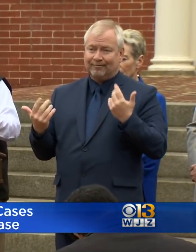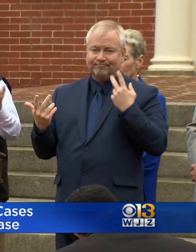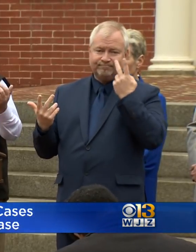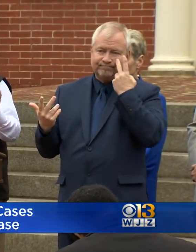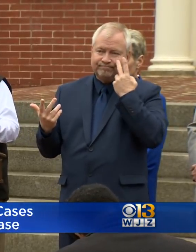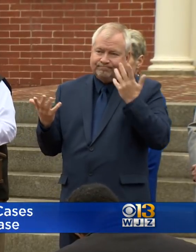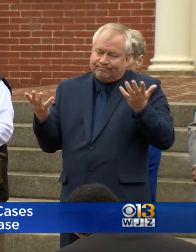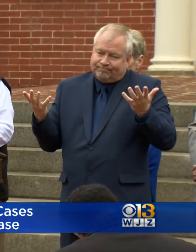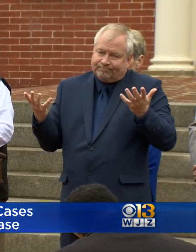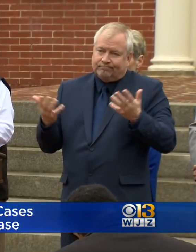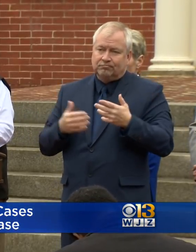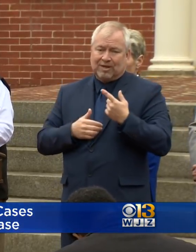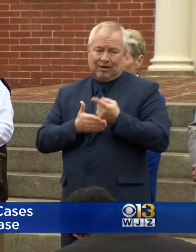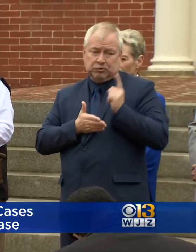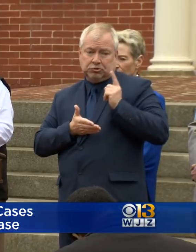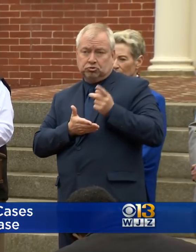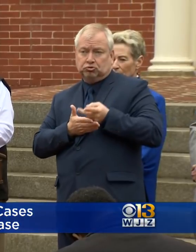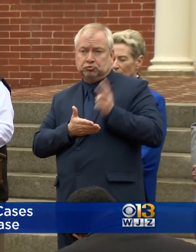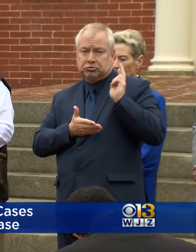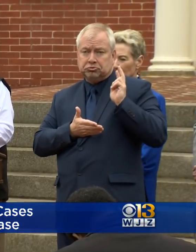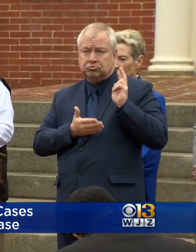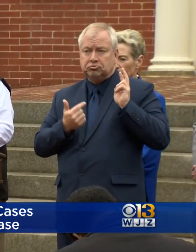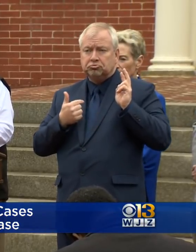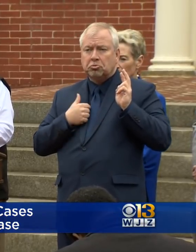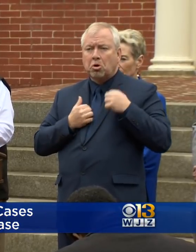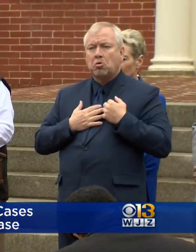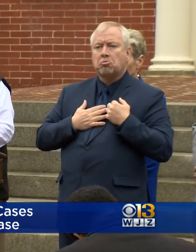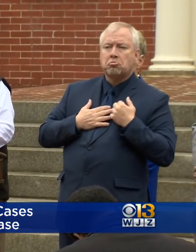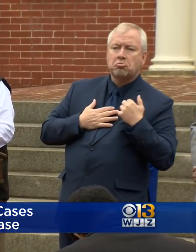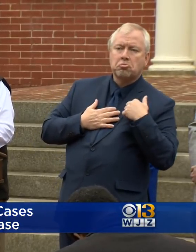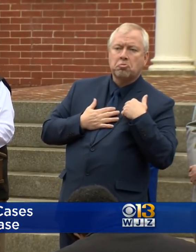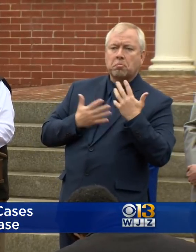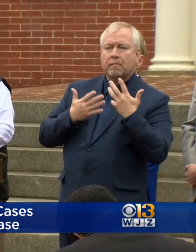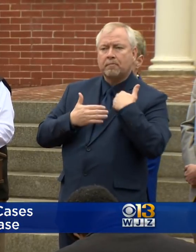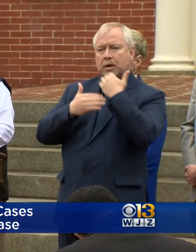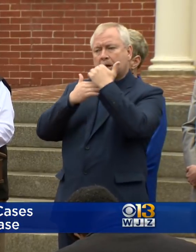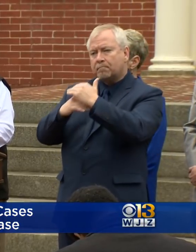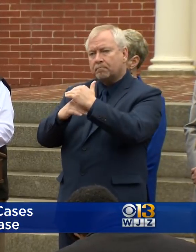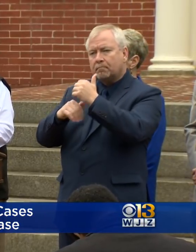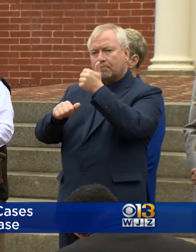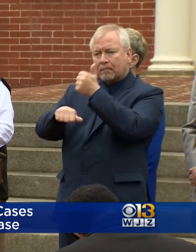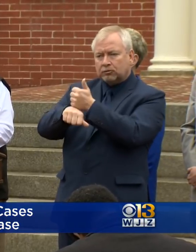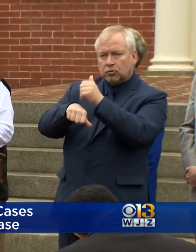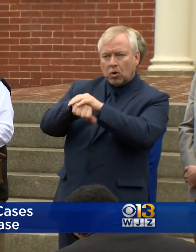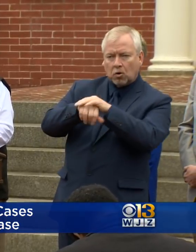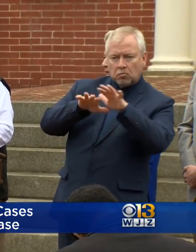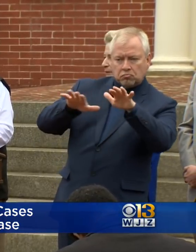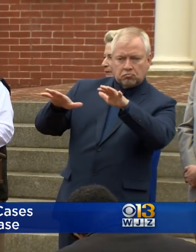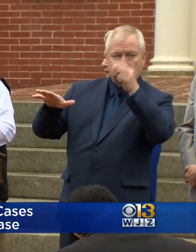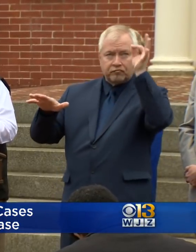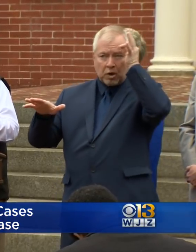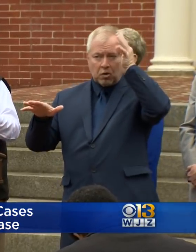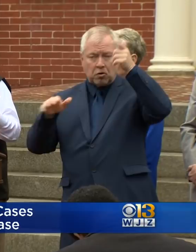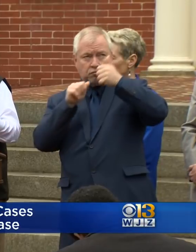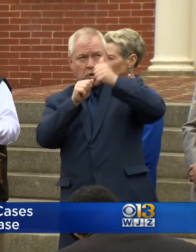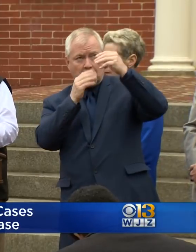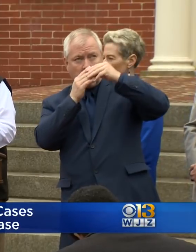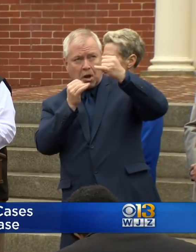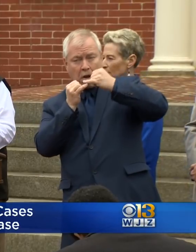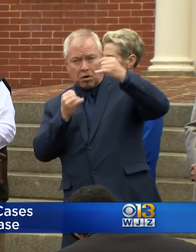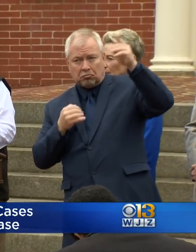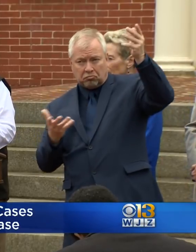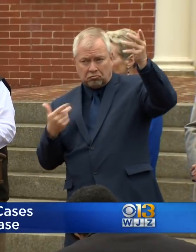a week or so ago said that we wanted to limit, based on the federal guidelines, gatherings